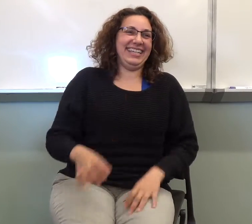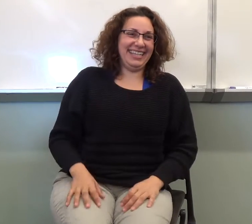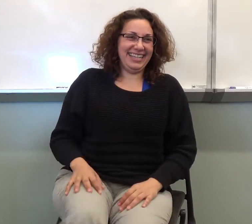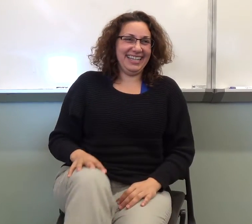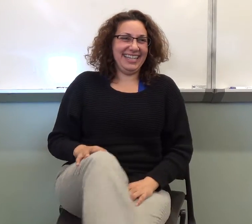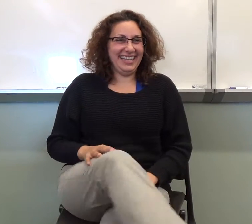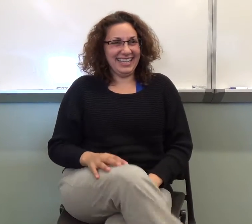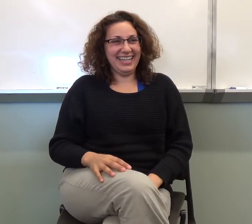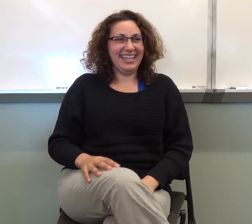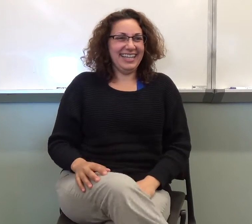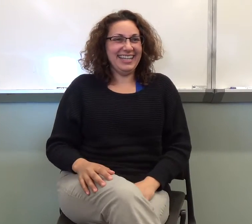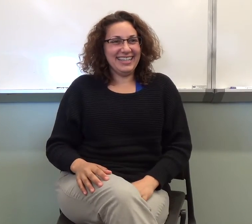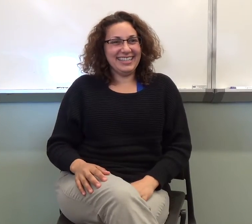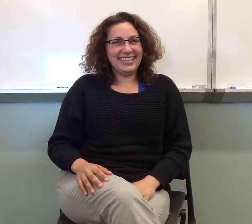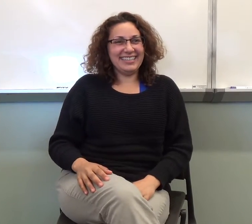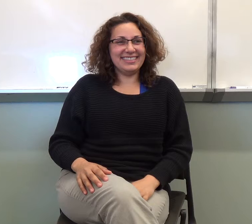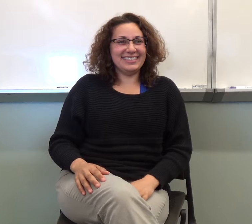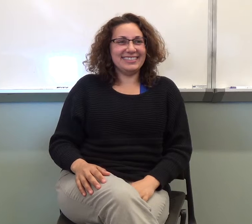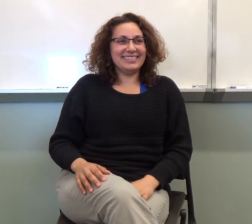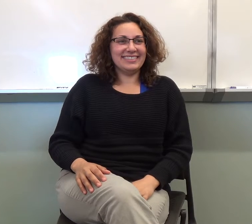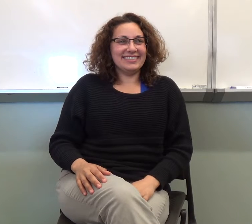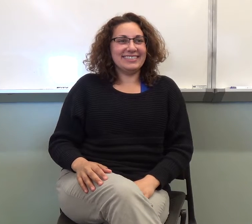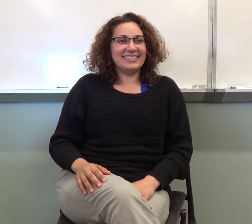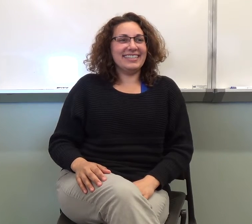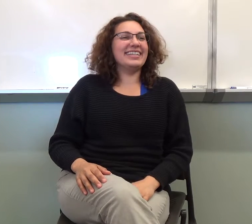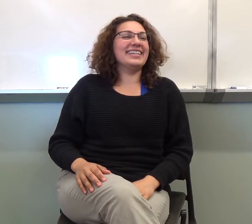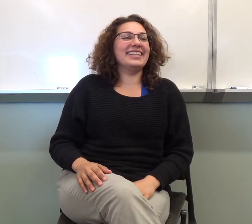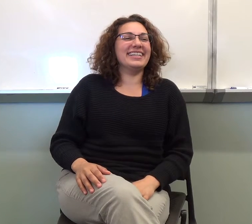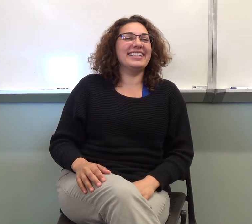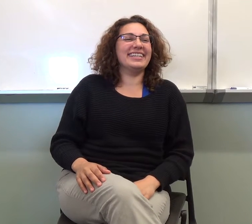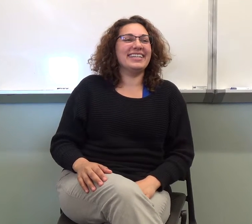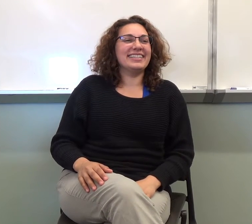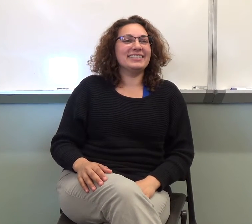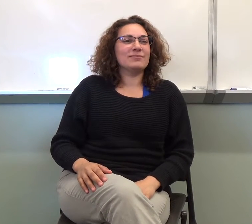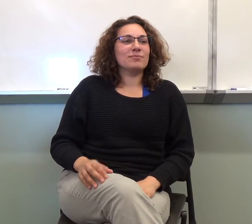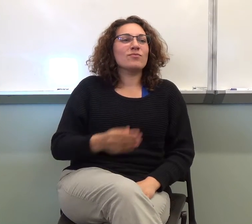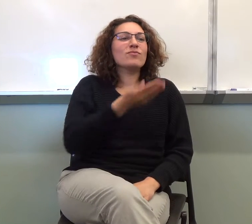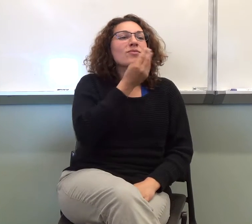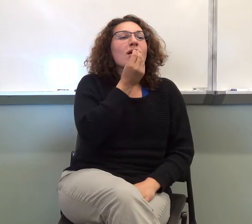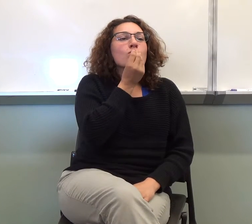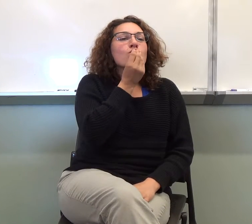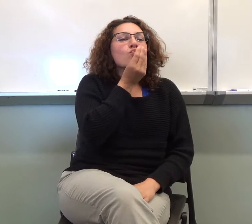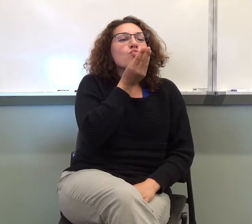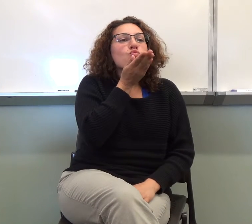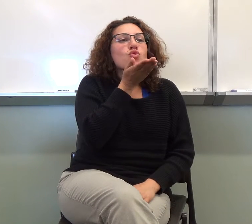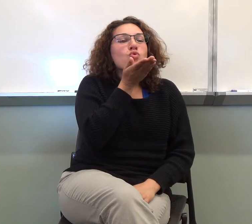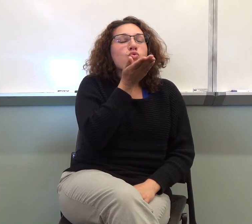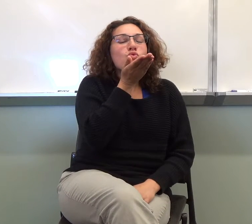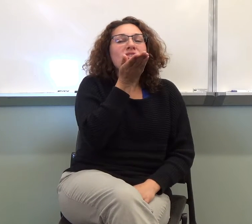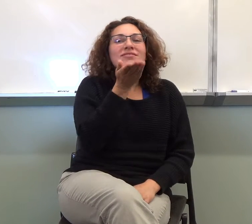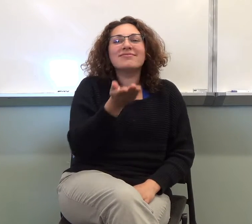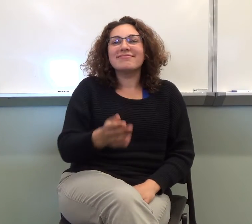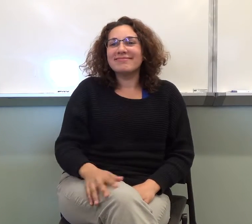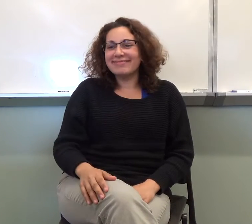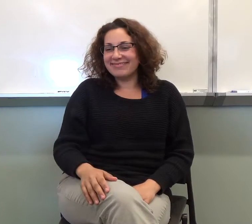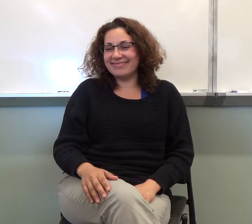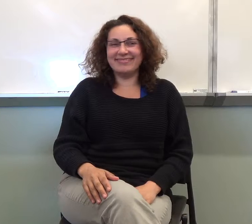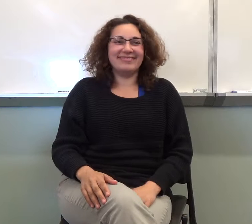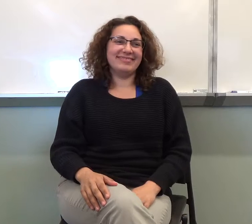as far as taking the test over the Monday? Okay, hang on just a second. How does that work as far as making an appointment to take the test on the 2nd? On the 2nd?